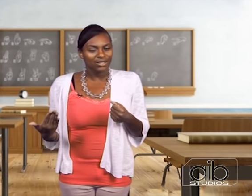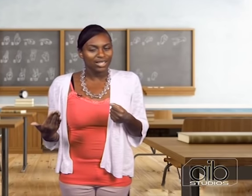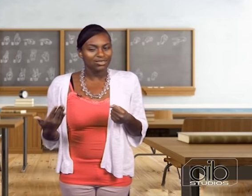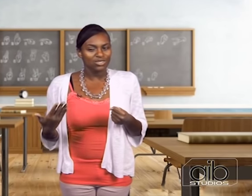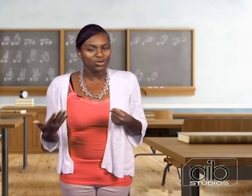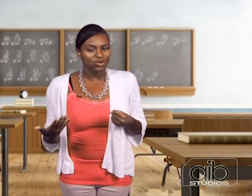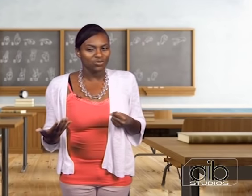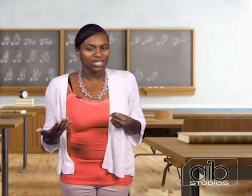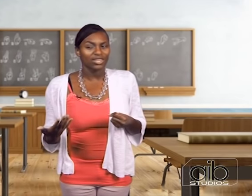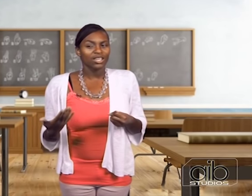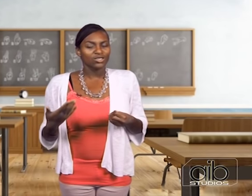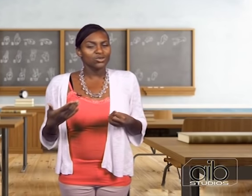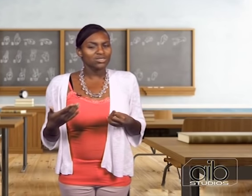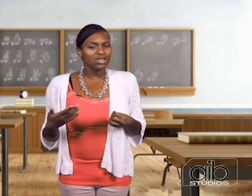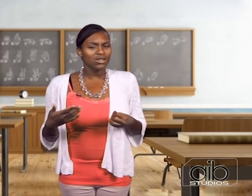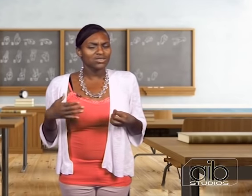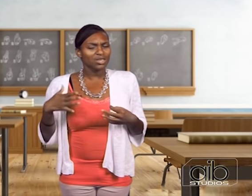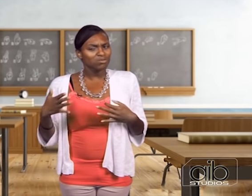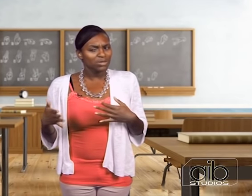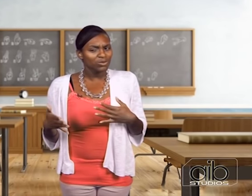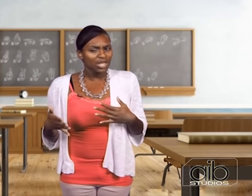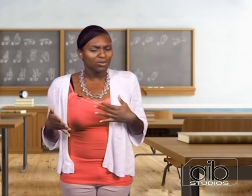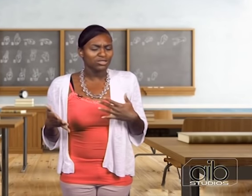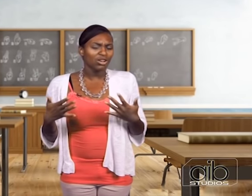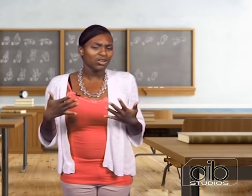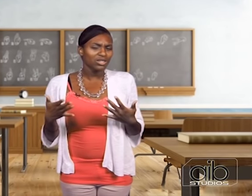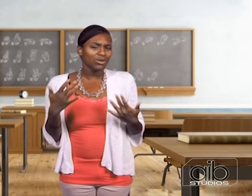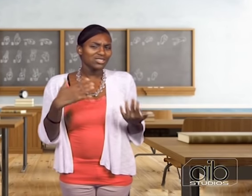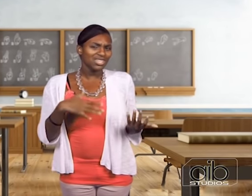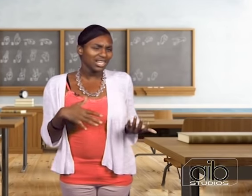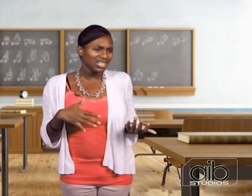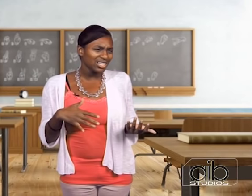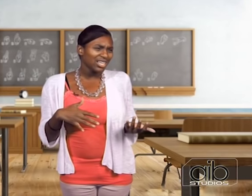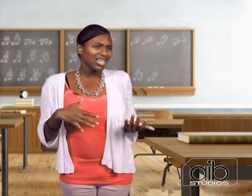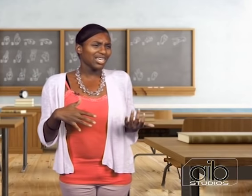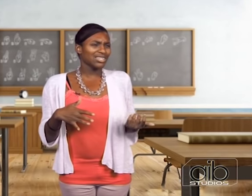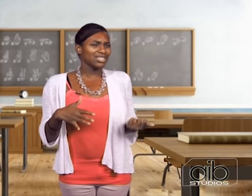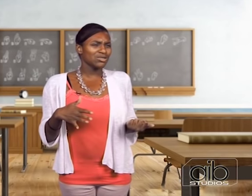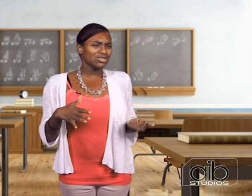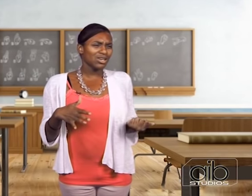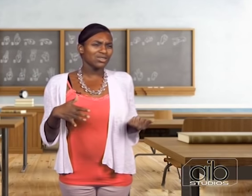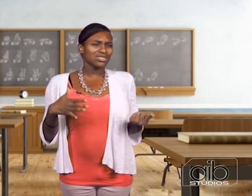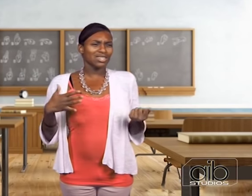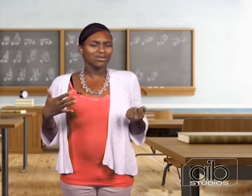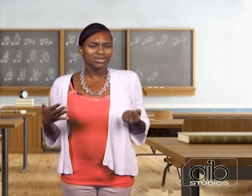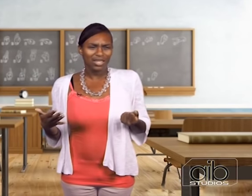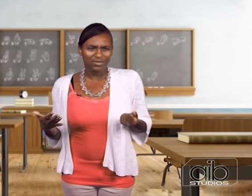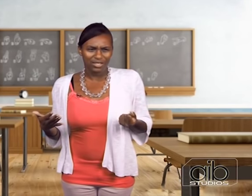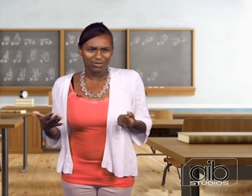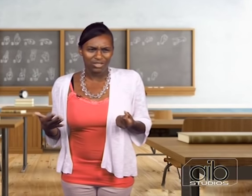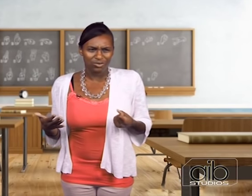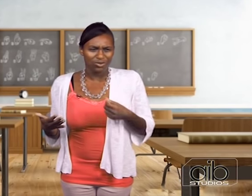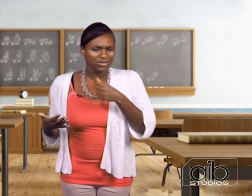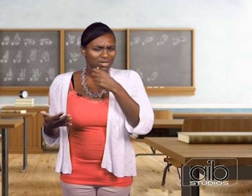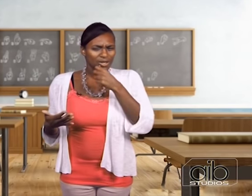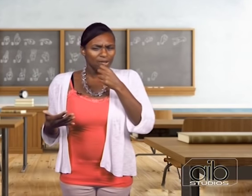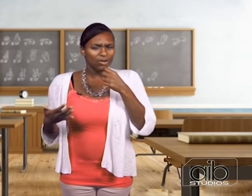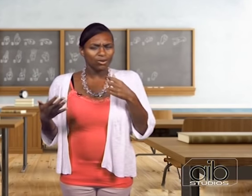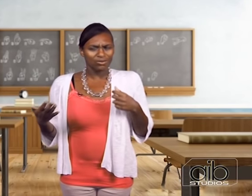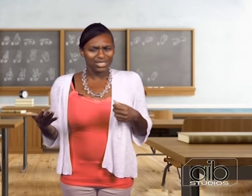at the social event, you saw some people that were talking while signing, and then you saw some deaf individuals